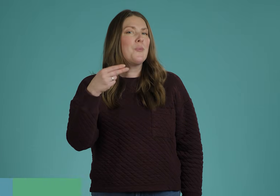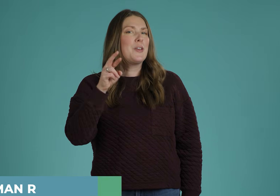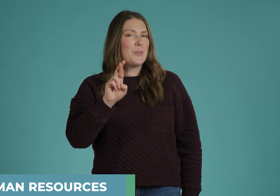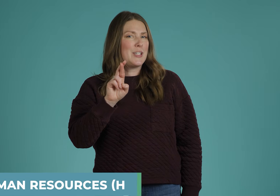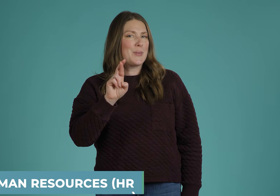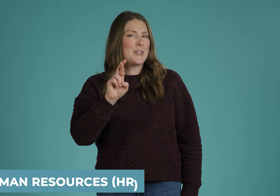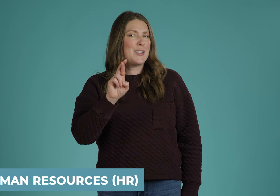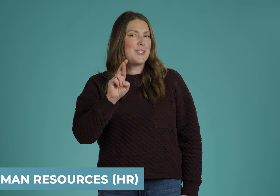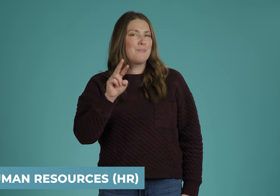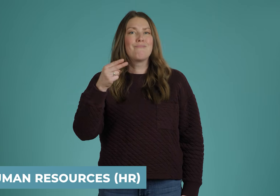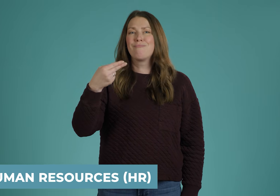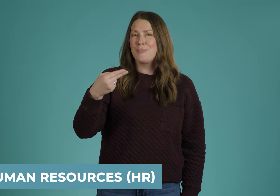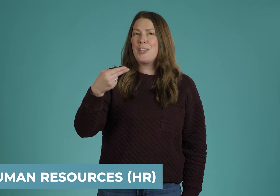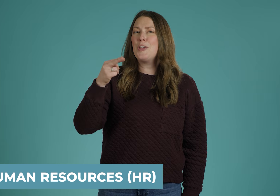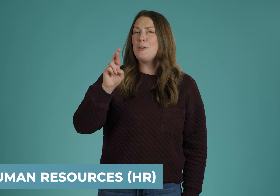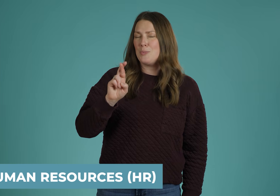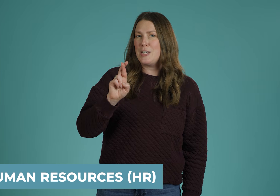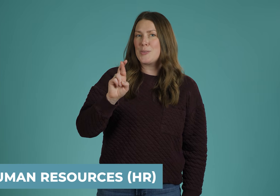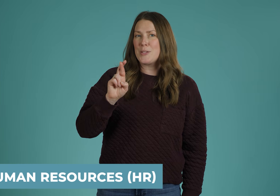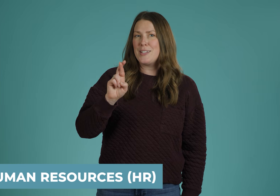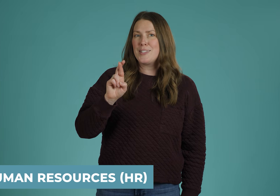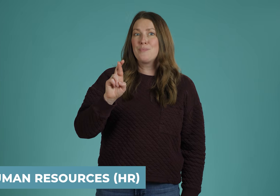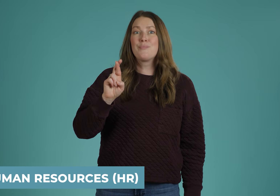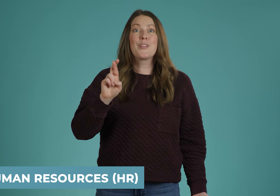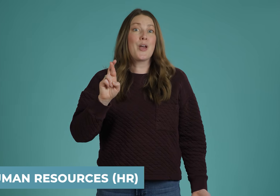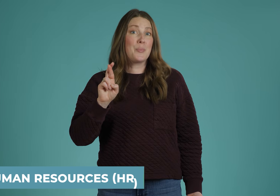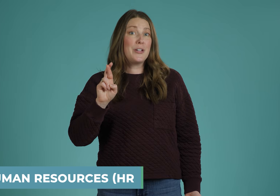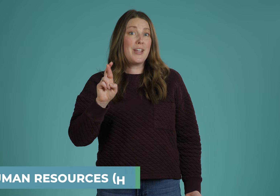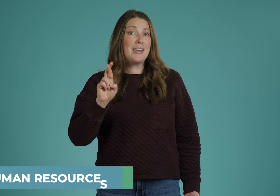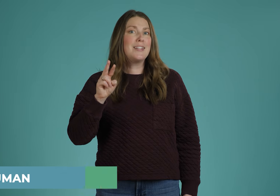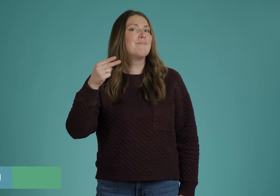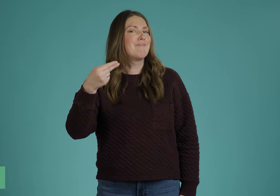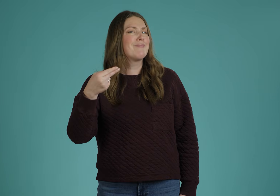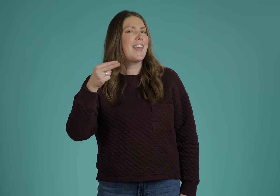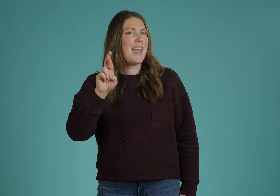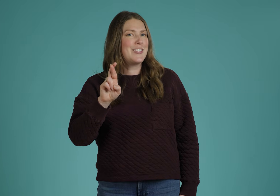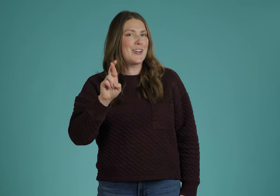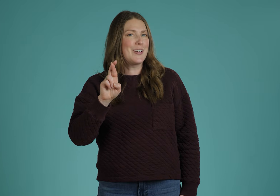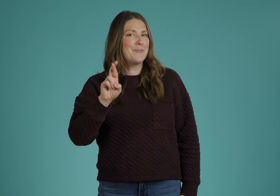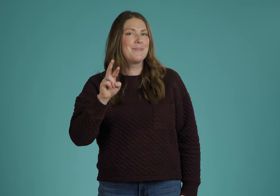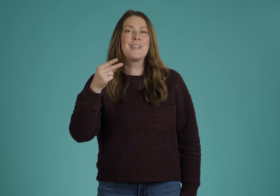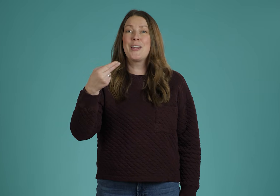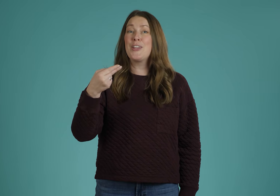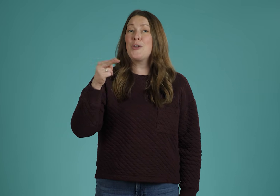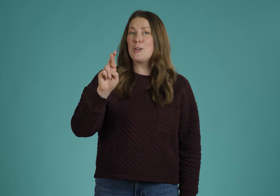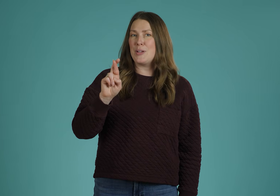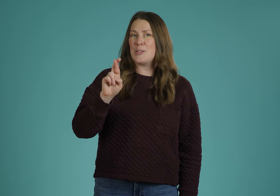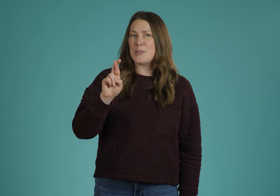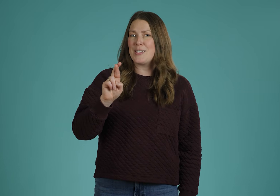Human resources. Human resources. Abbreviated HR. Human resources.